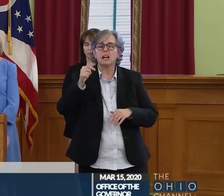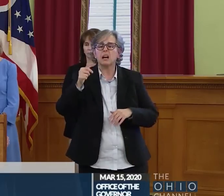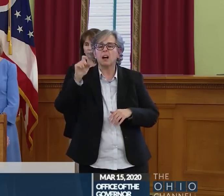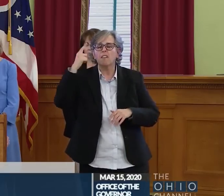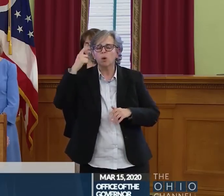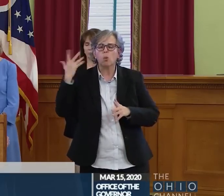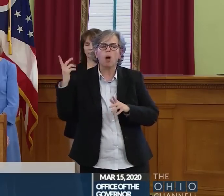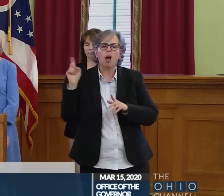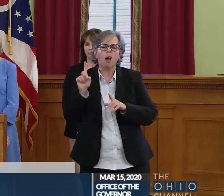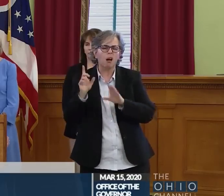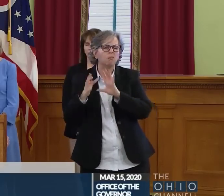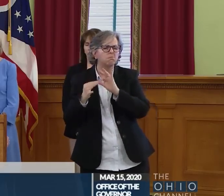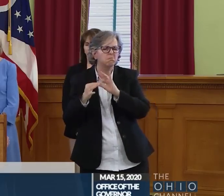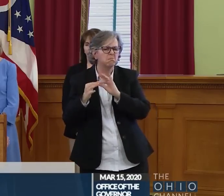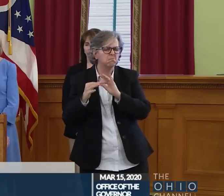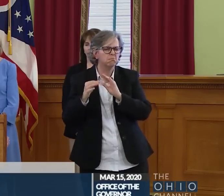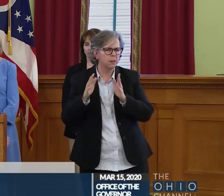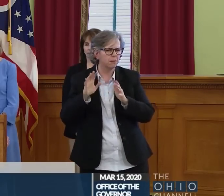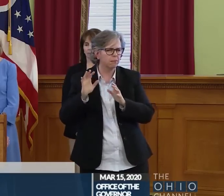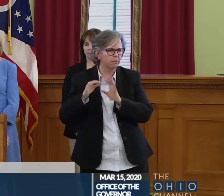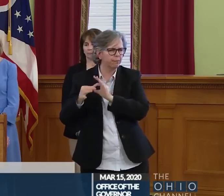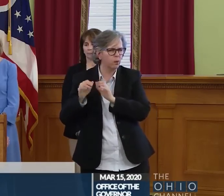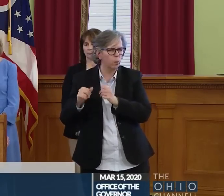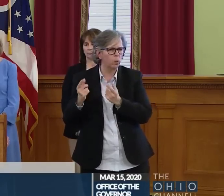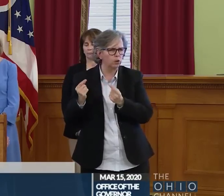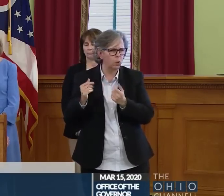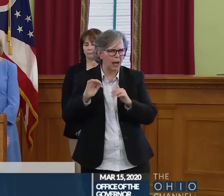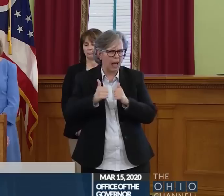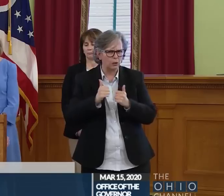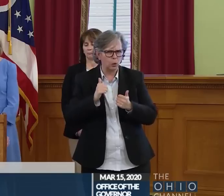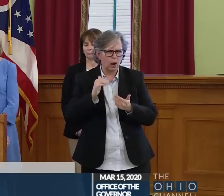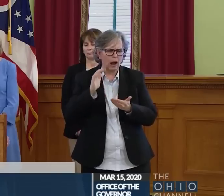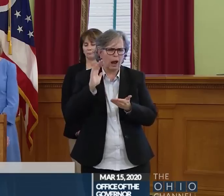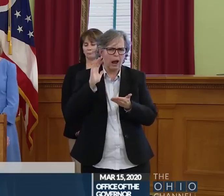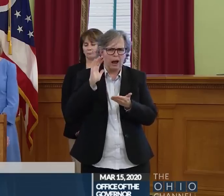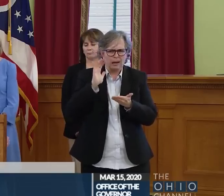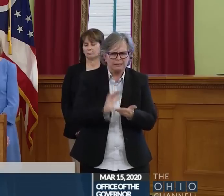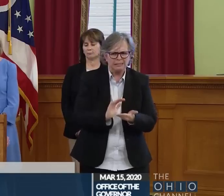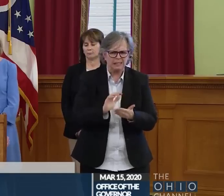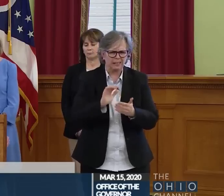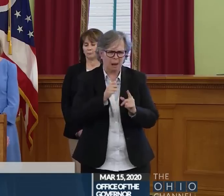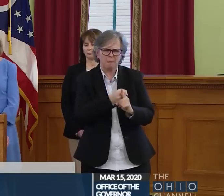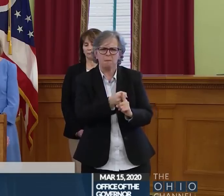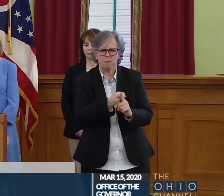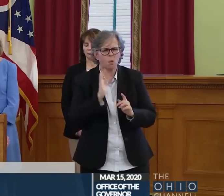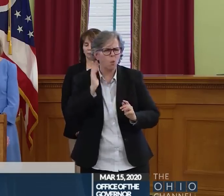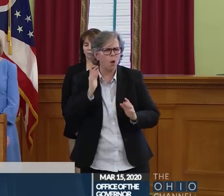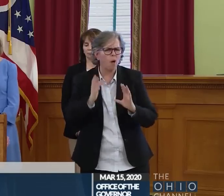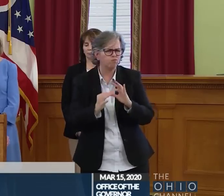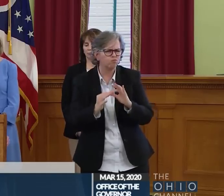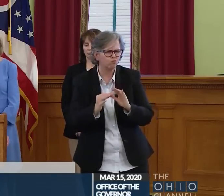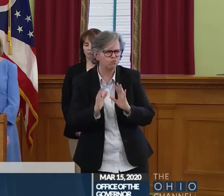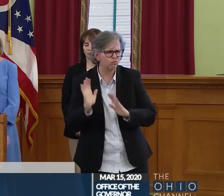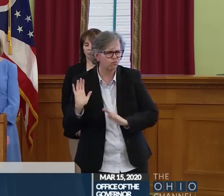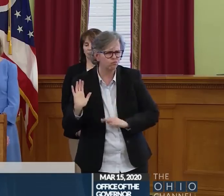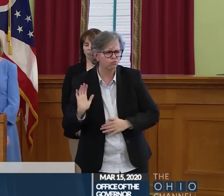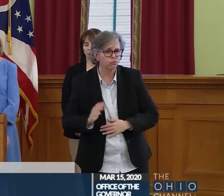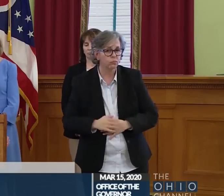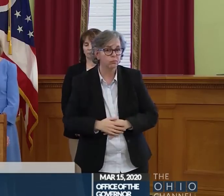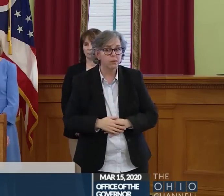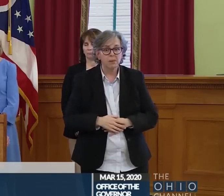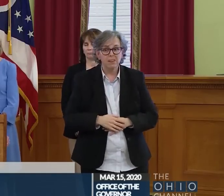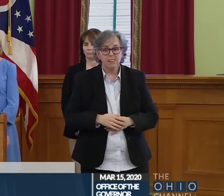will be more to try to mitigate this and mitigate the suffering. But I understand,